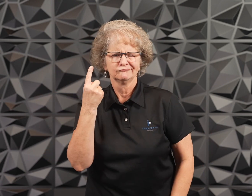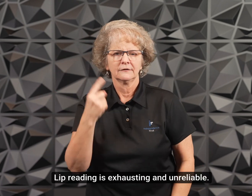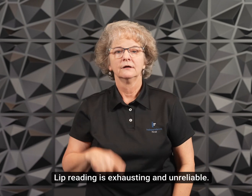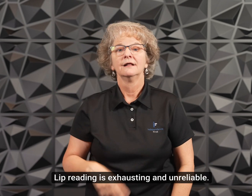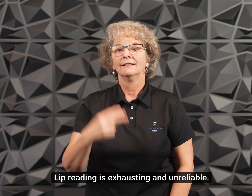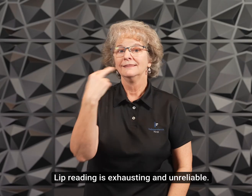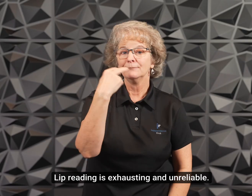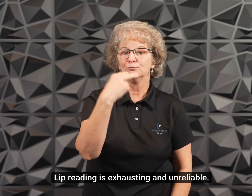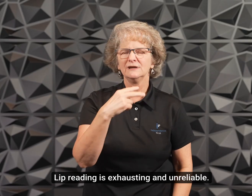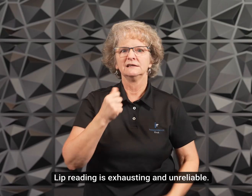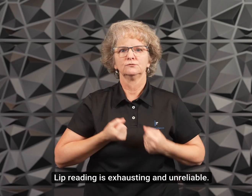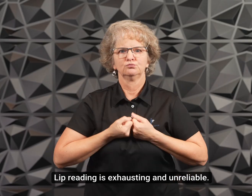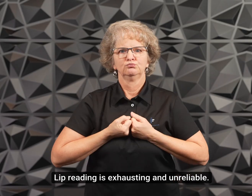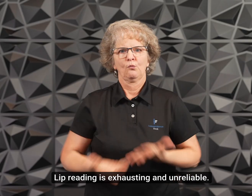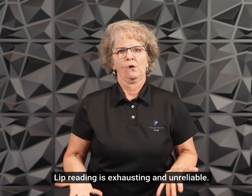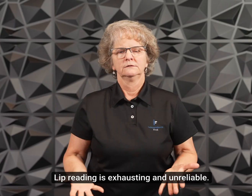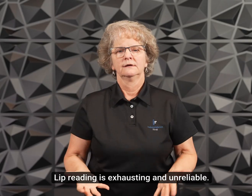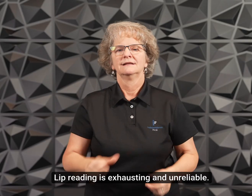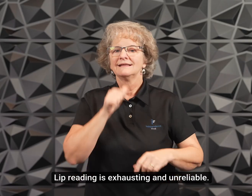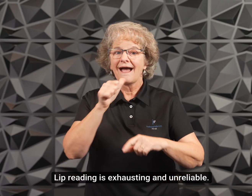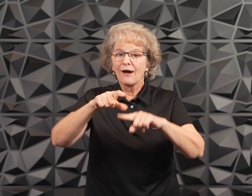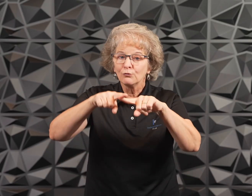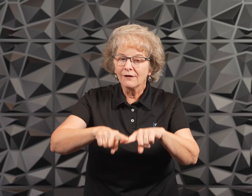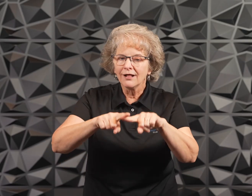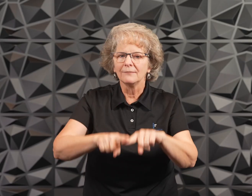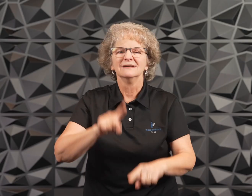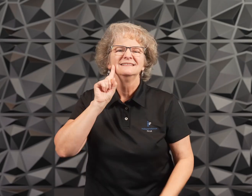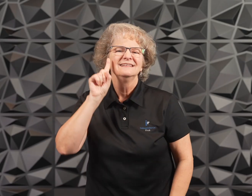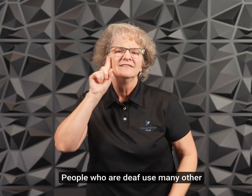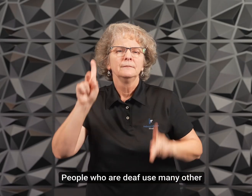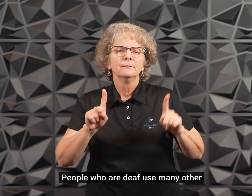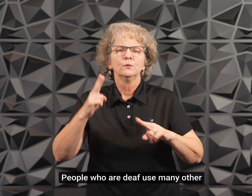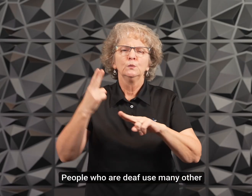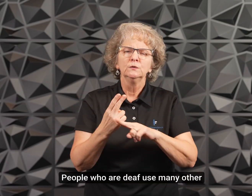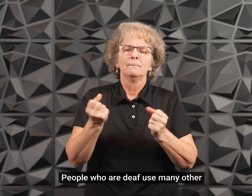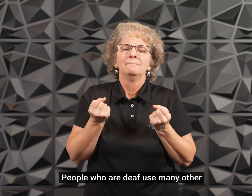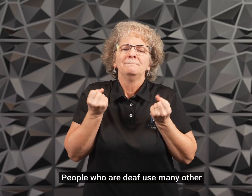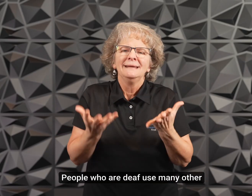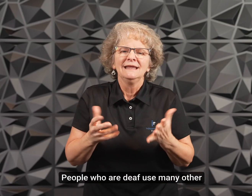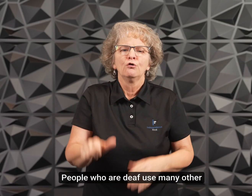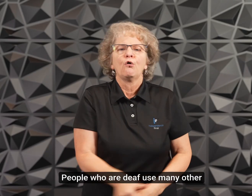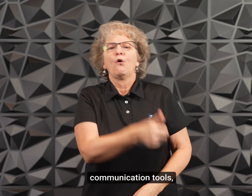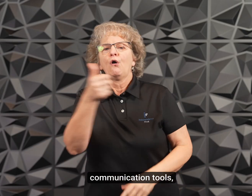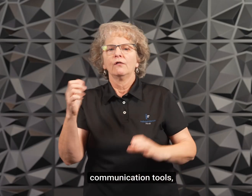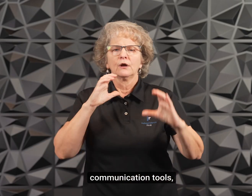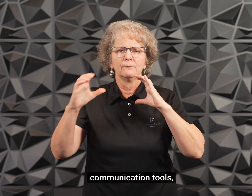Lip reading is exhausting and unreliable. People who are deaf use many other communication